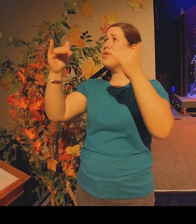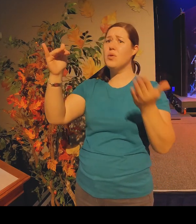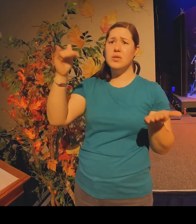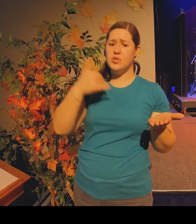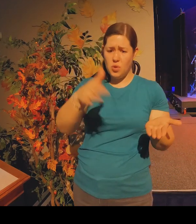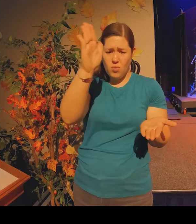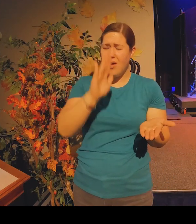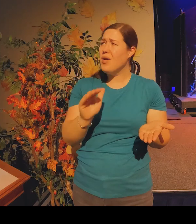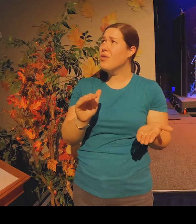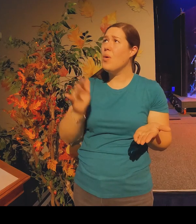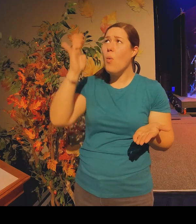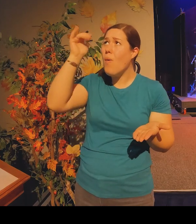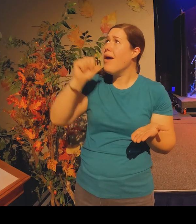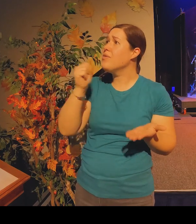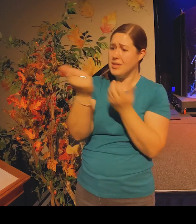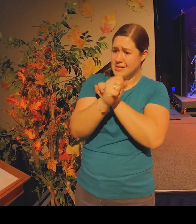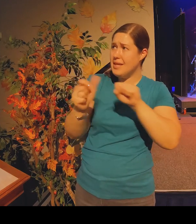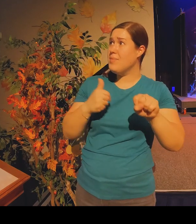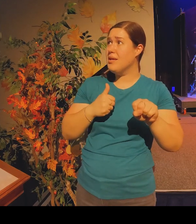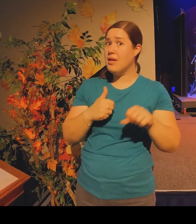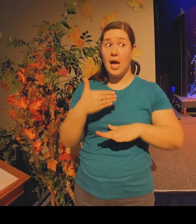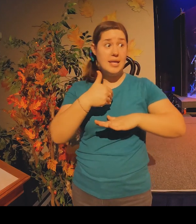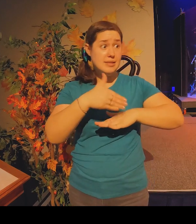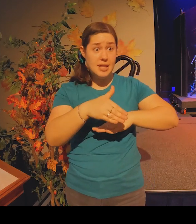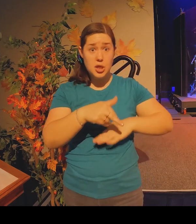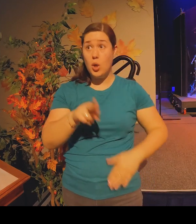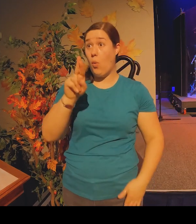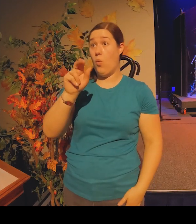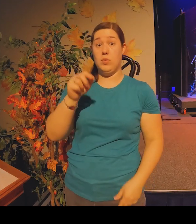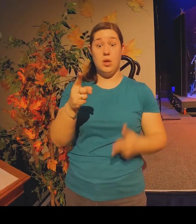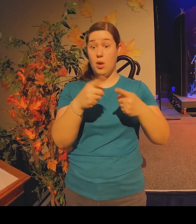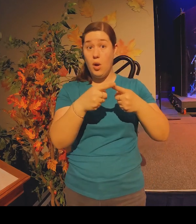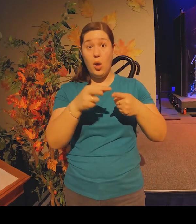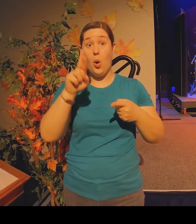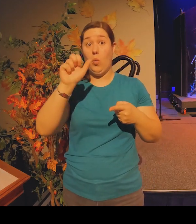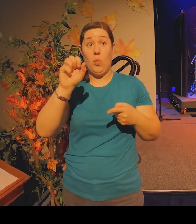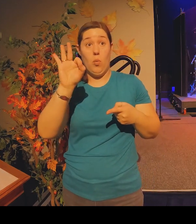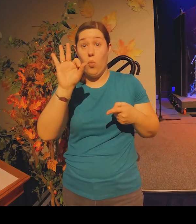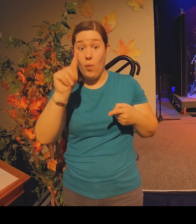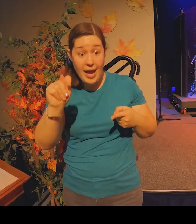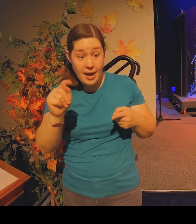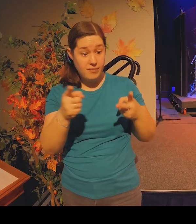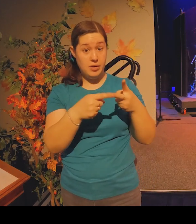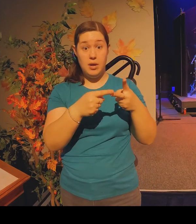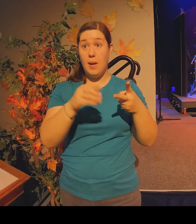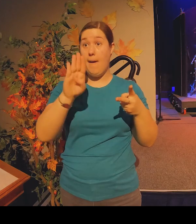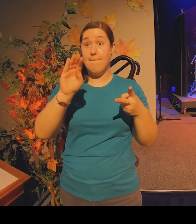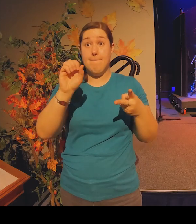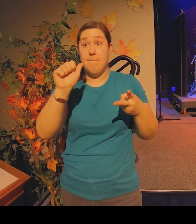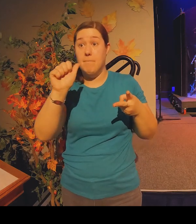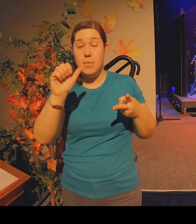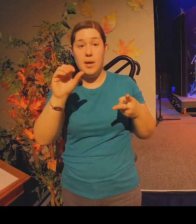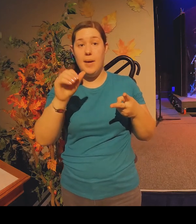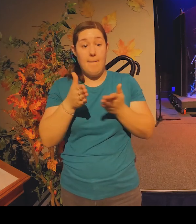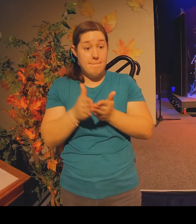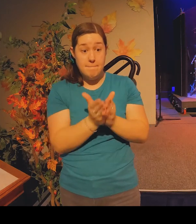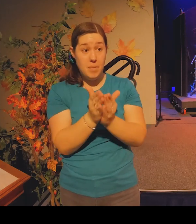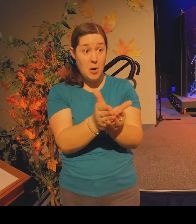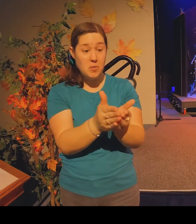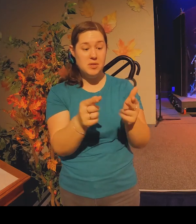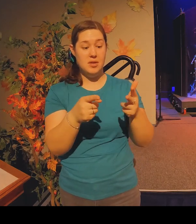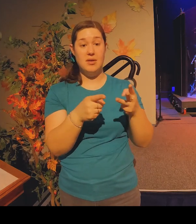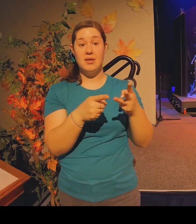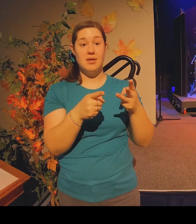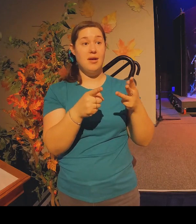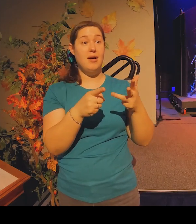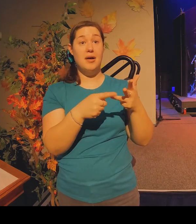nature. Sometimes God does answer prayer in very practical, common sense ways. Like, you know, if you're